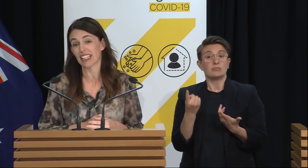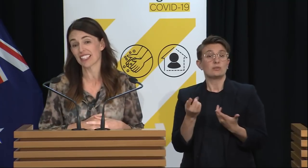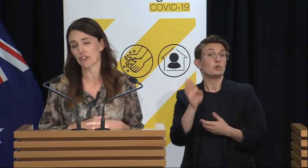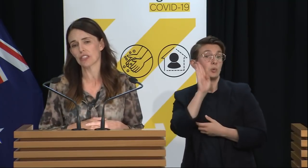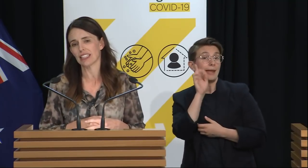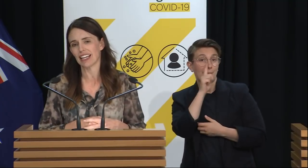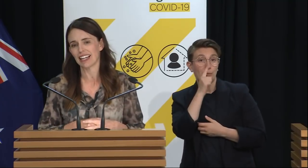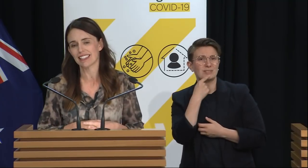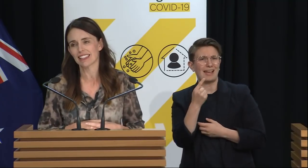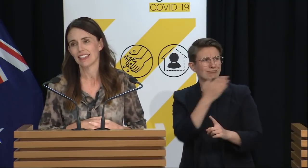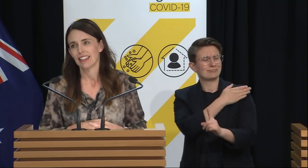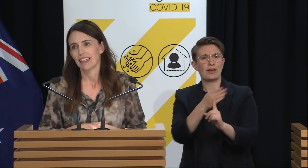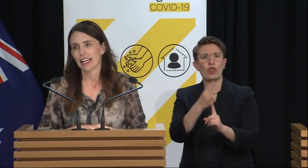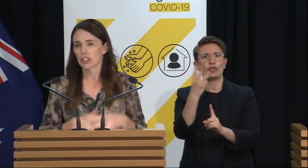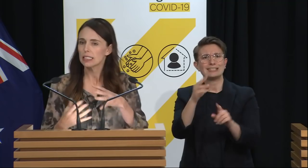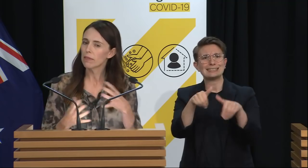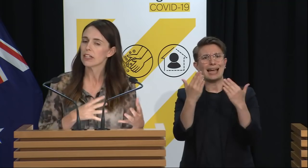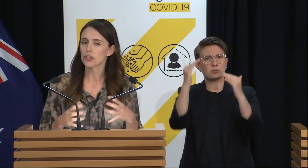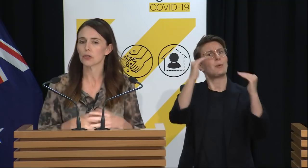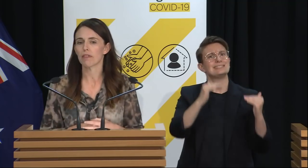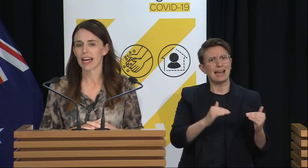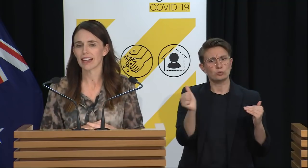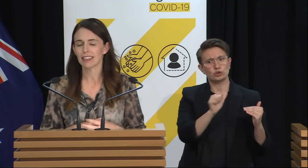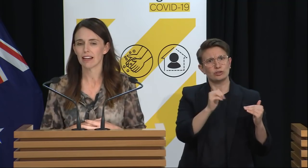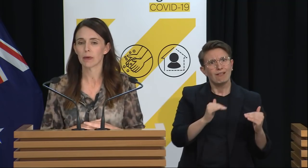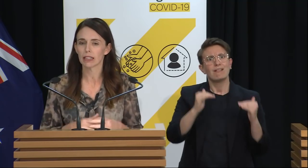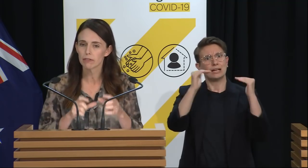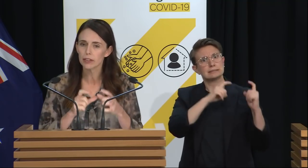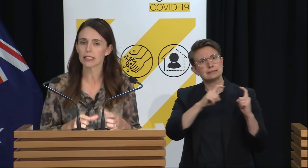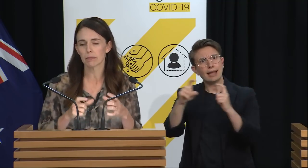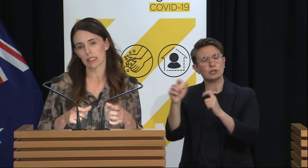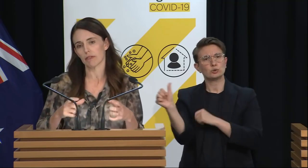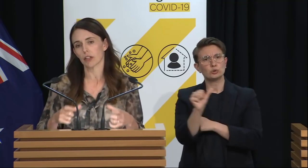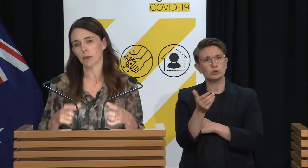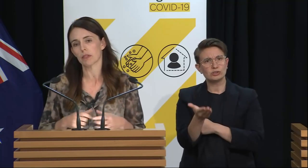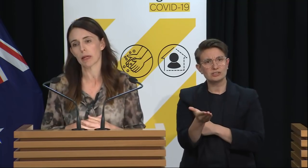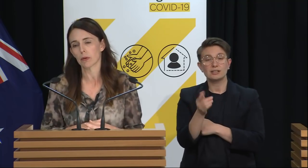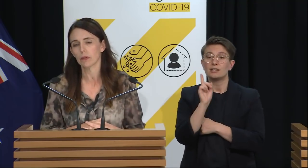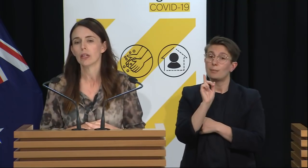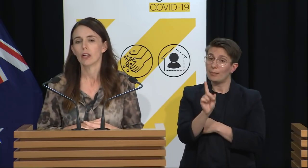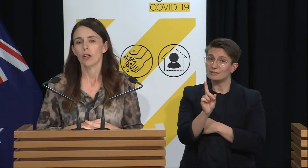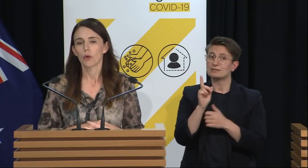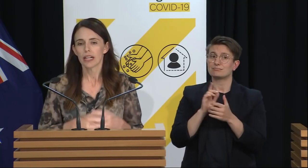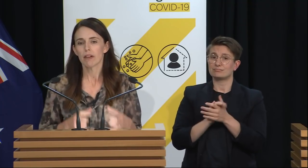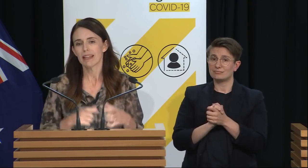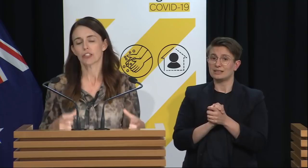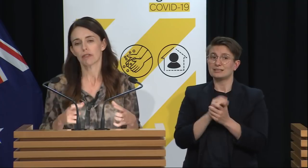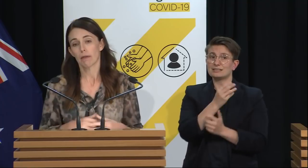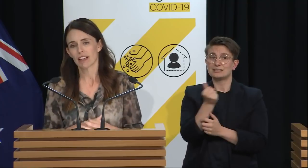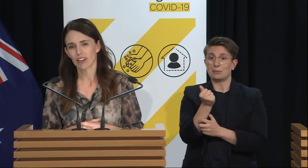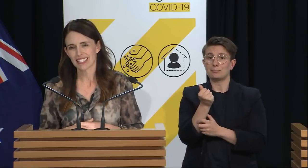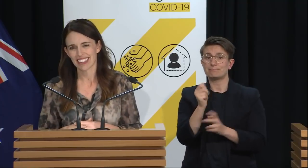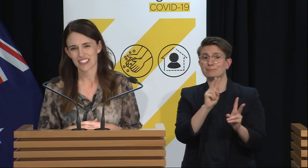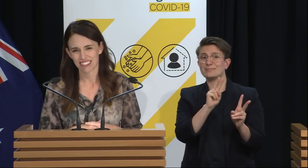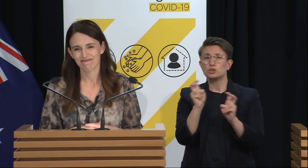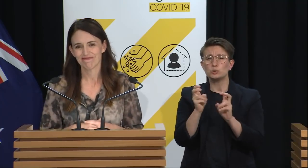through for the last 13 days? Actually, some of the issues we've had have been that very specific groups of people were never meant to have